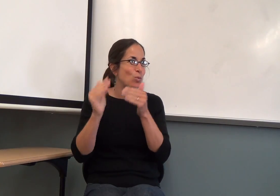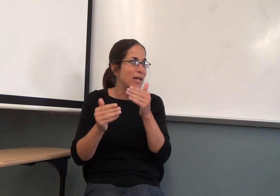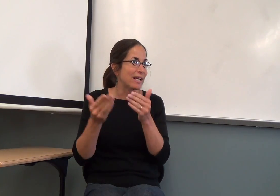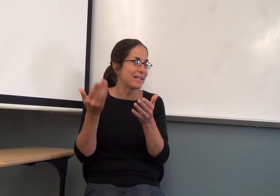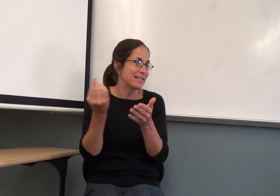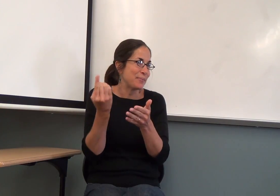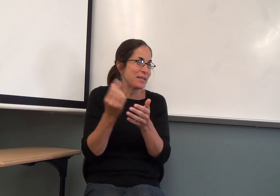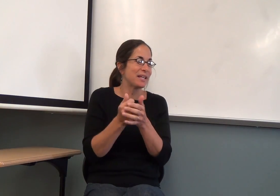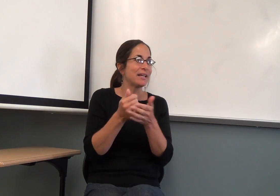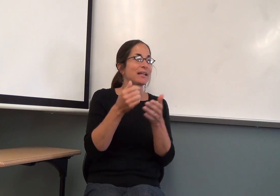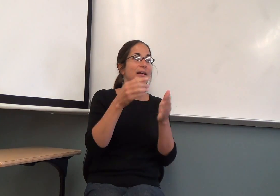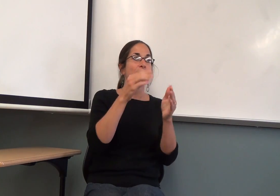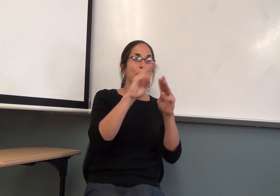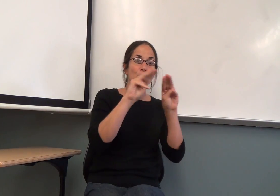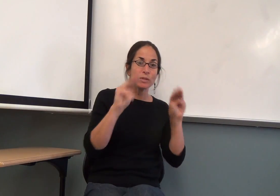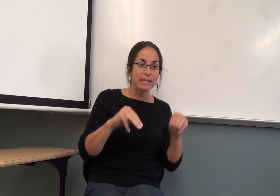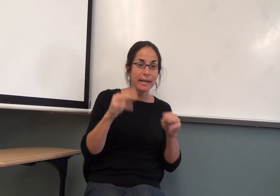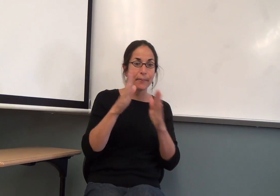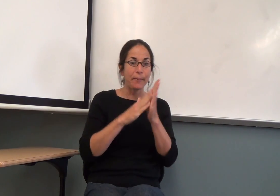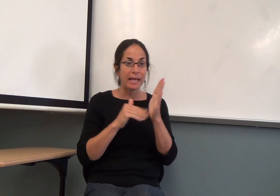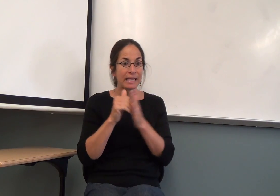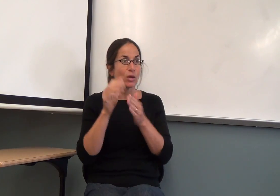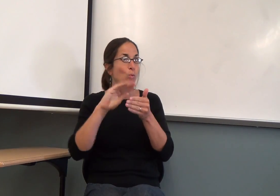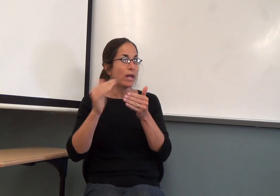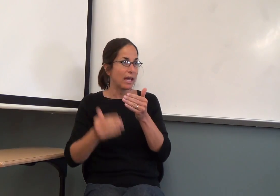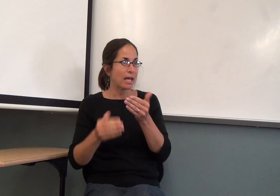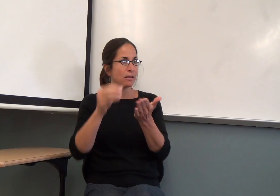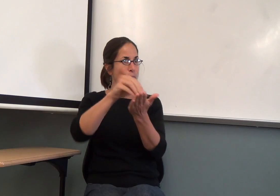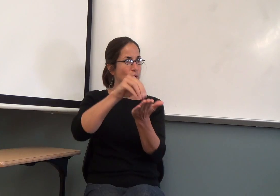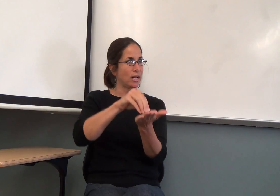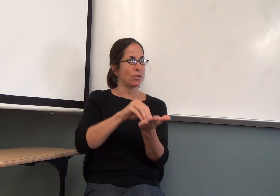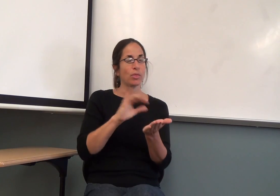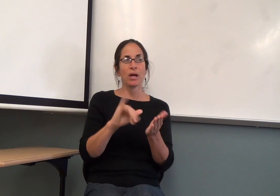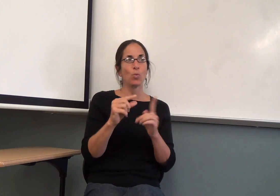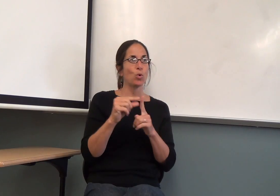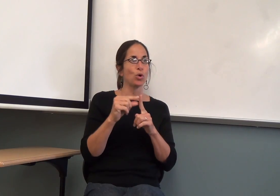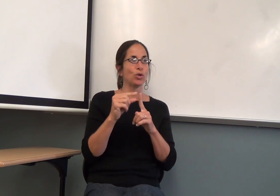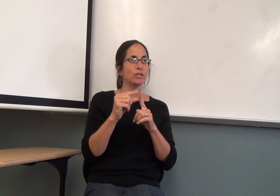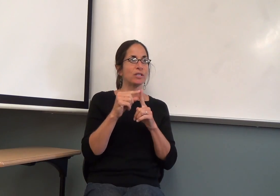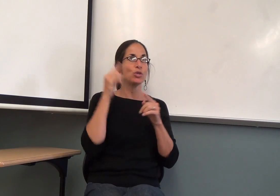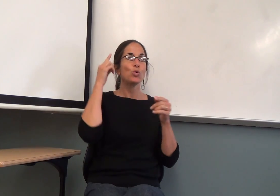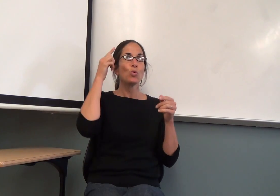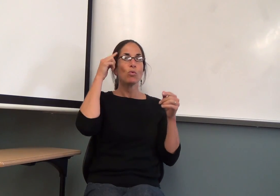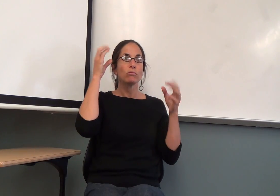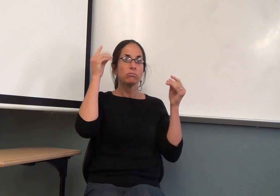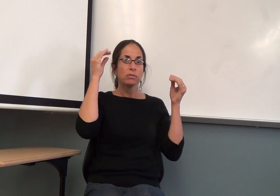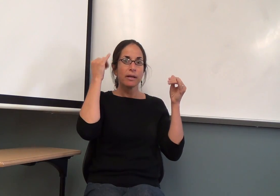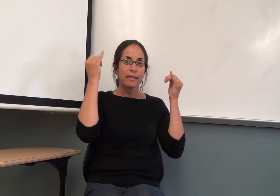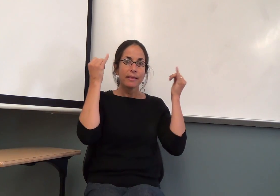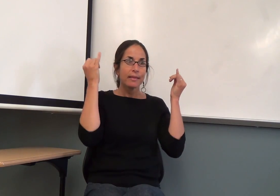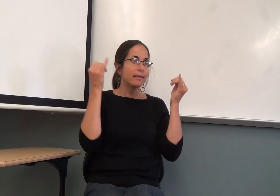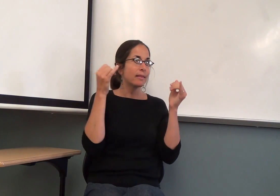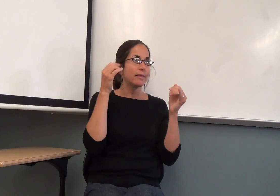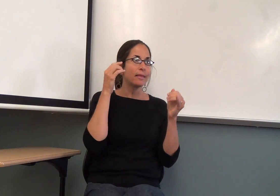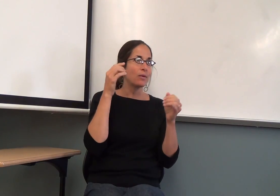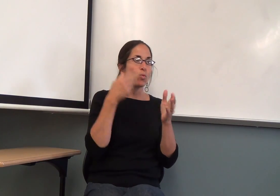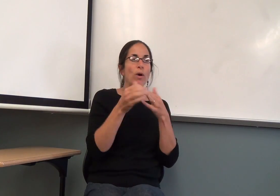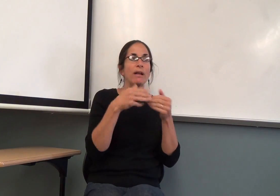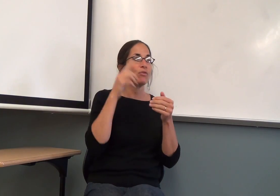weekend. These are ideas that come to mind as you hear my telling you about my painting. Do you understand? I believe so. Okay, so